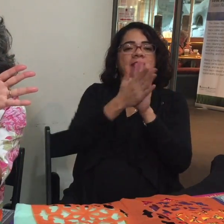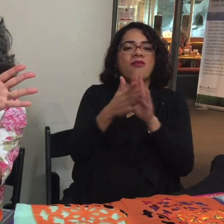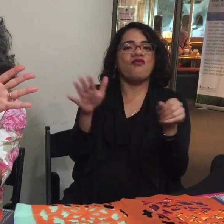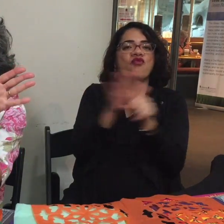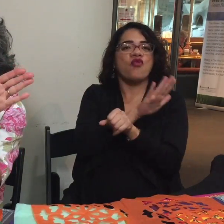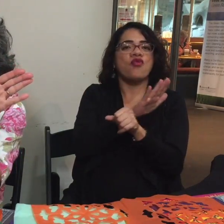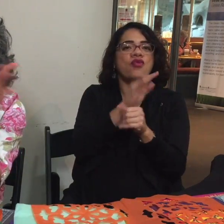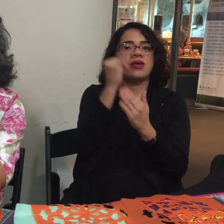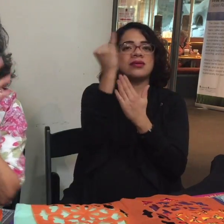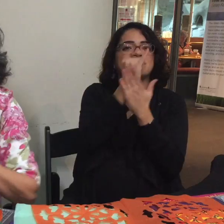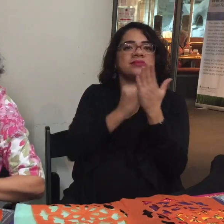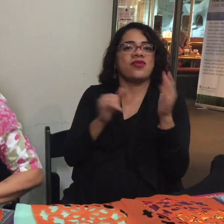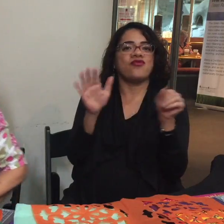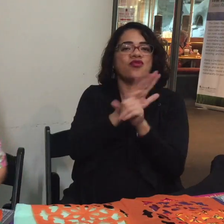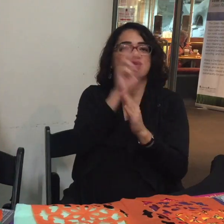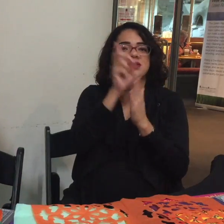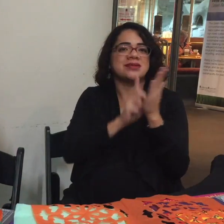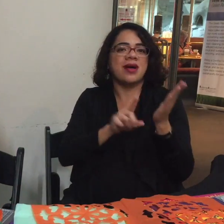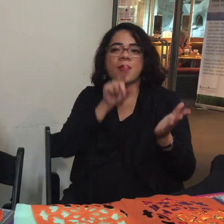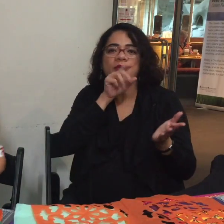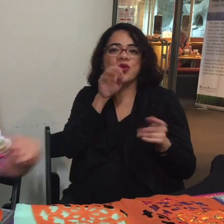design.